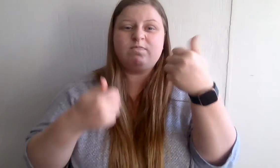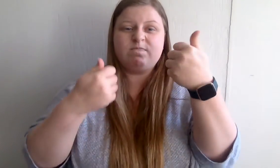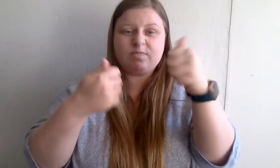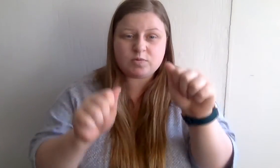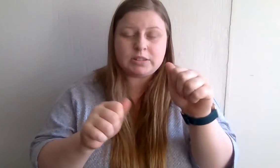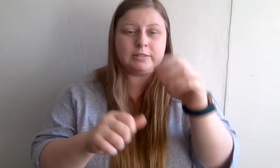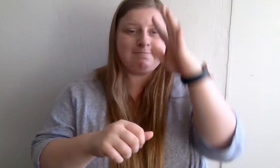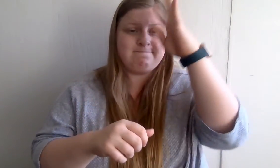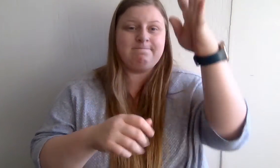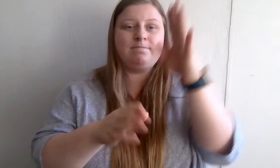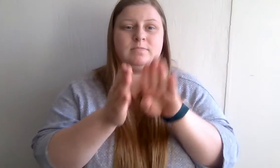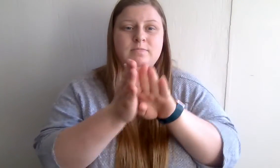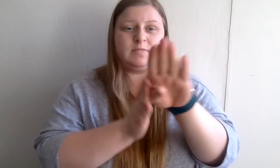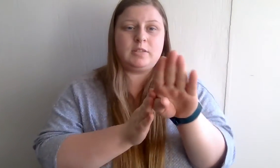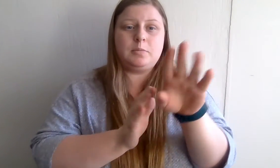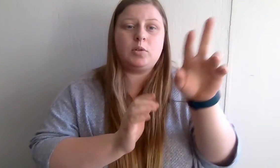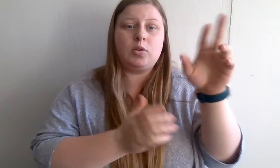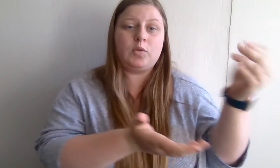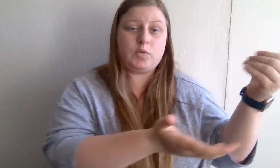Now it's your turn.